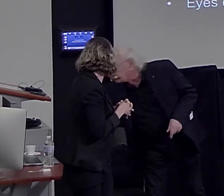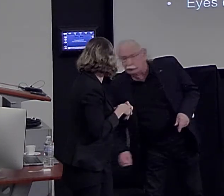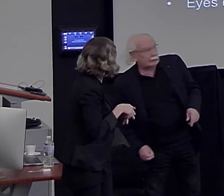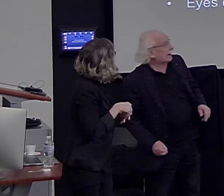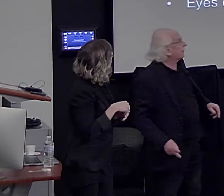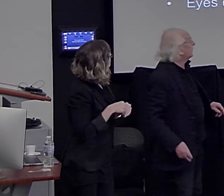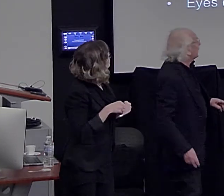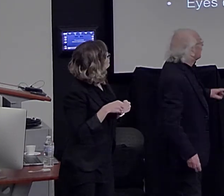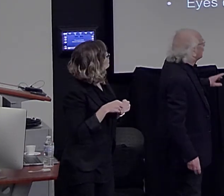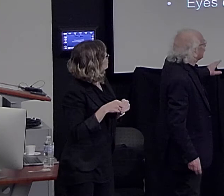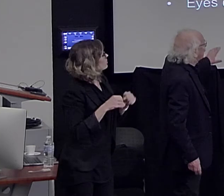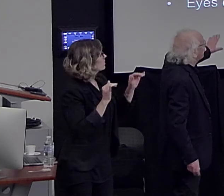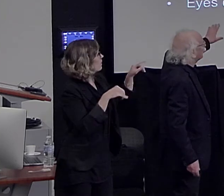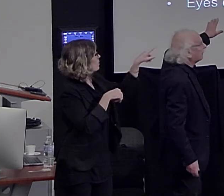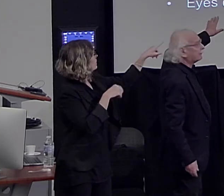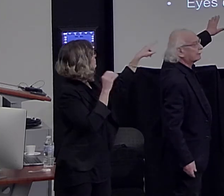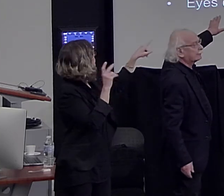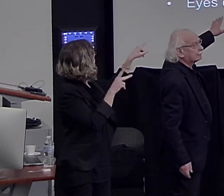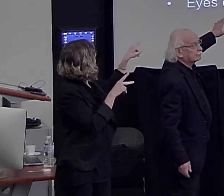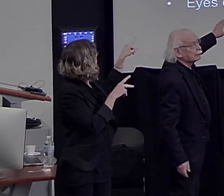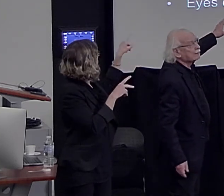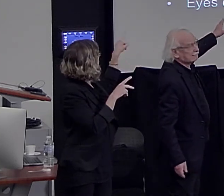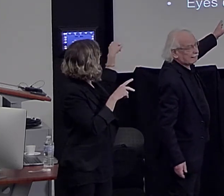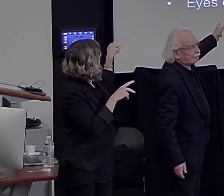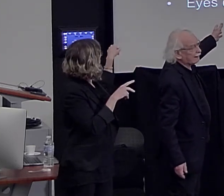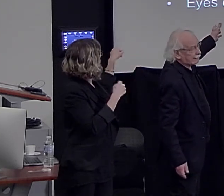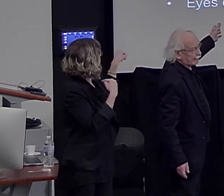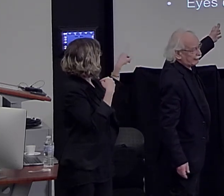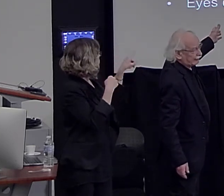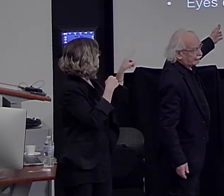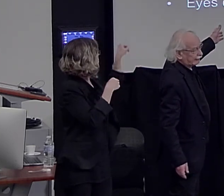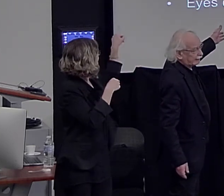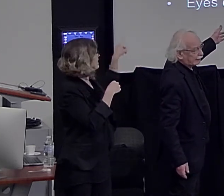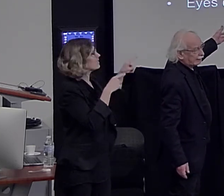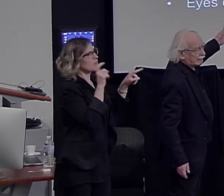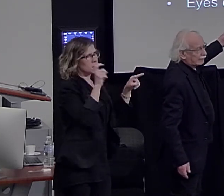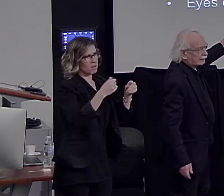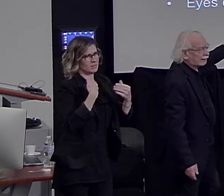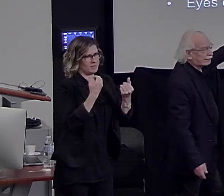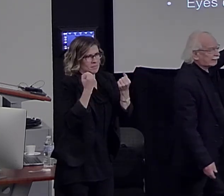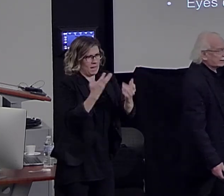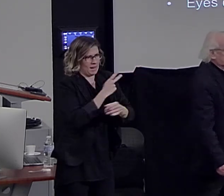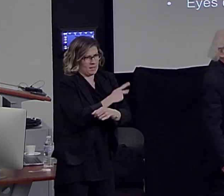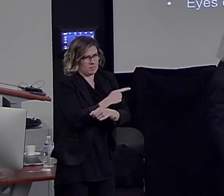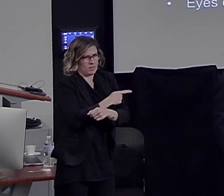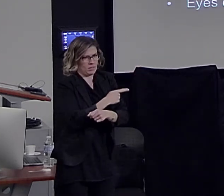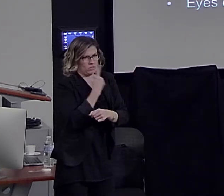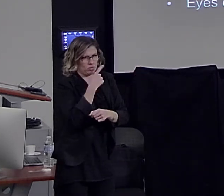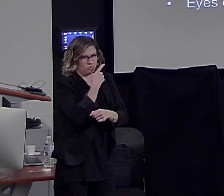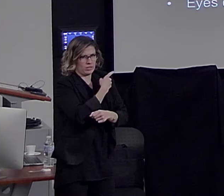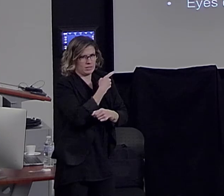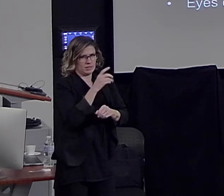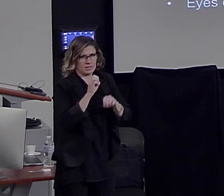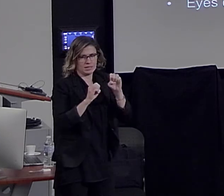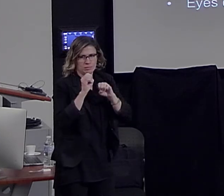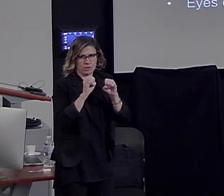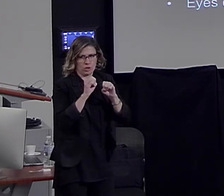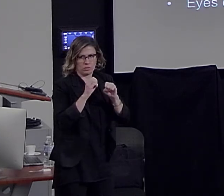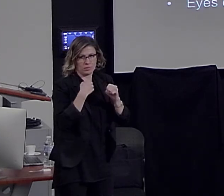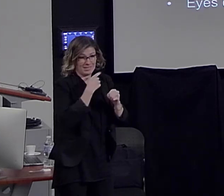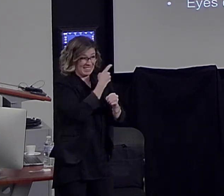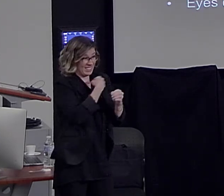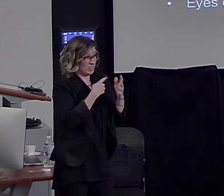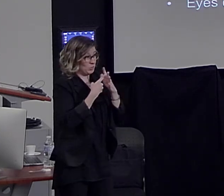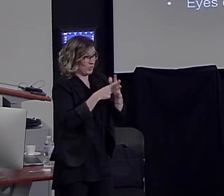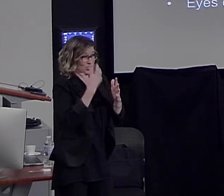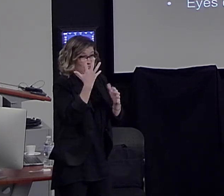let me do that. You see, you must have many patients. That is an experiment we started 5 years ago,